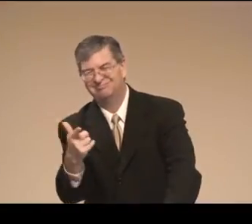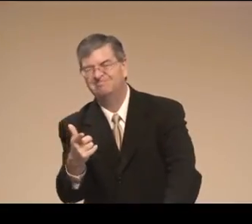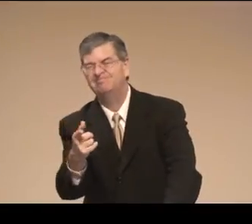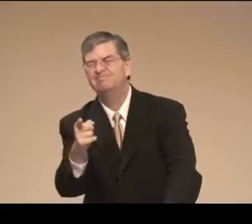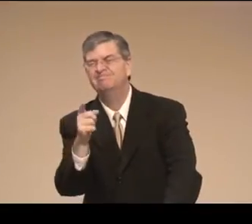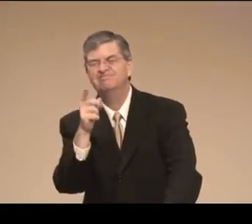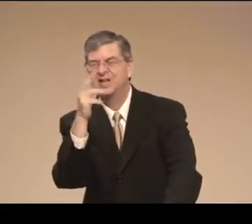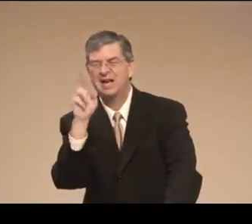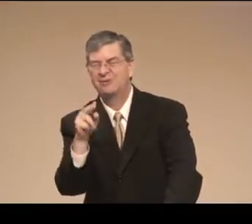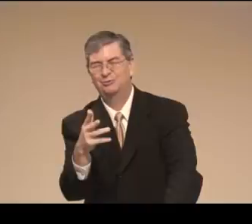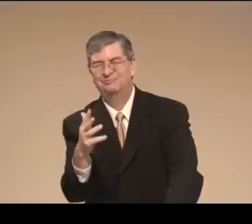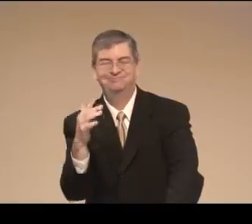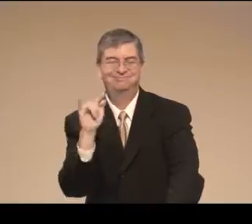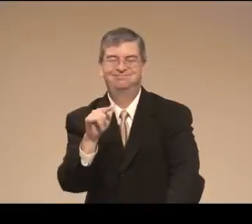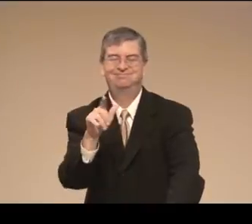They want to belittle you because